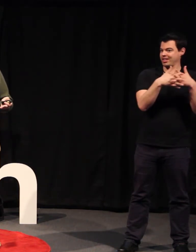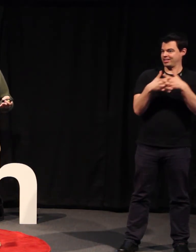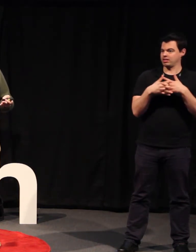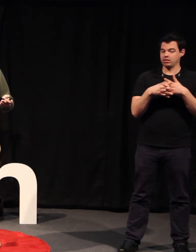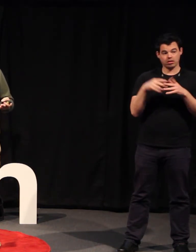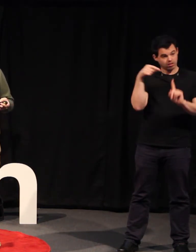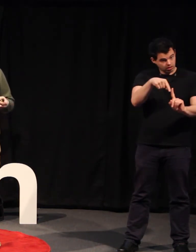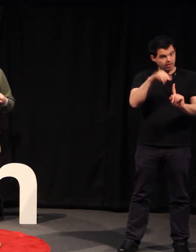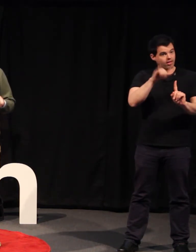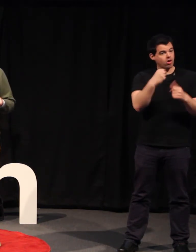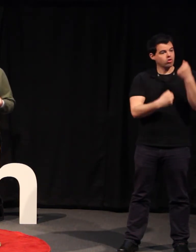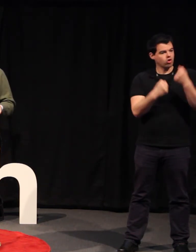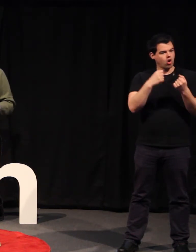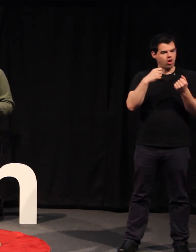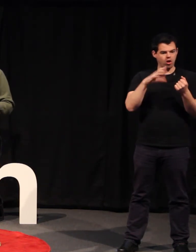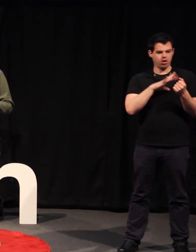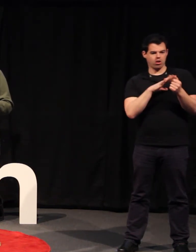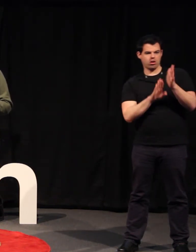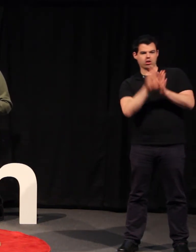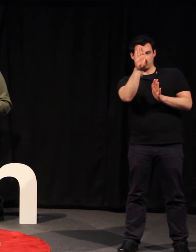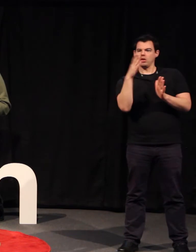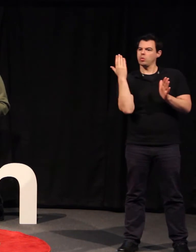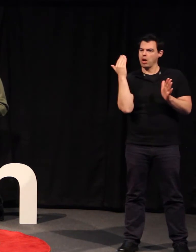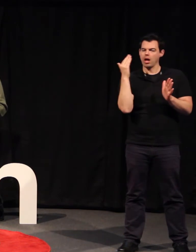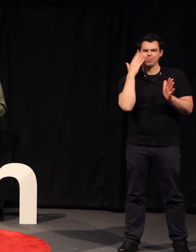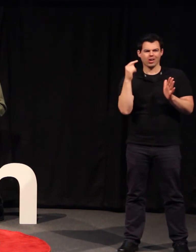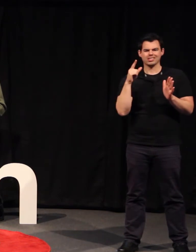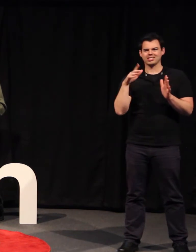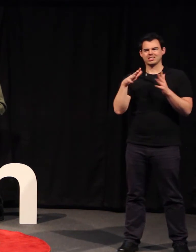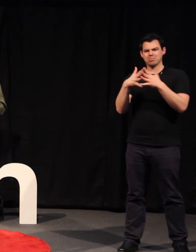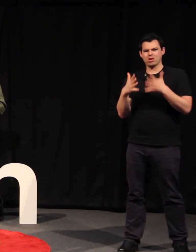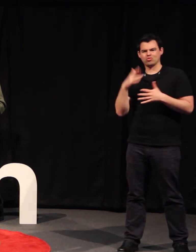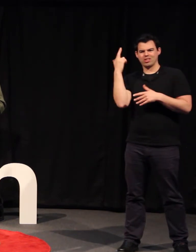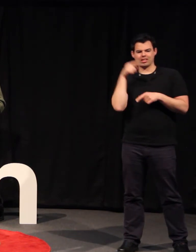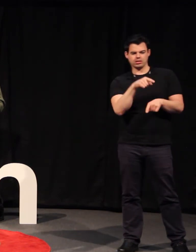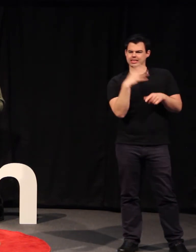recognize that we needed to do something about fossil fuels.